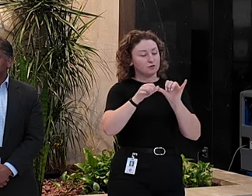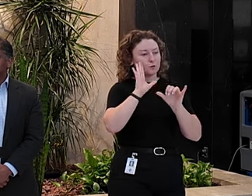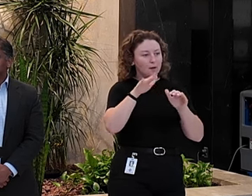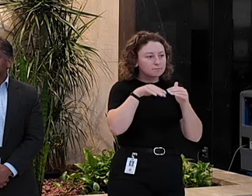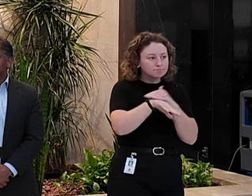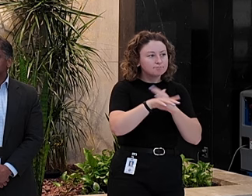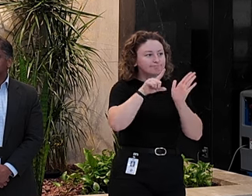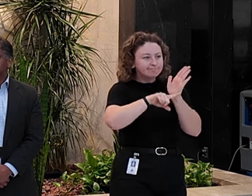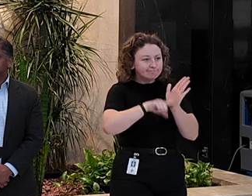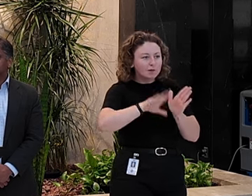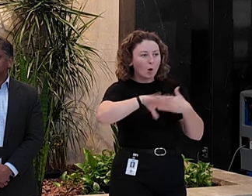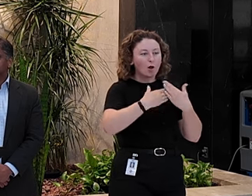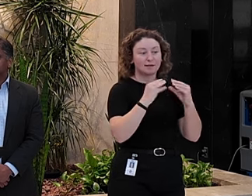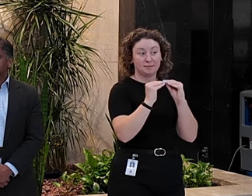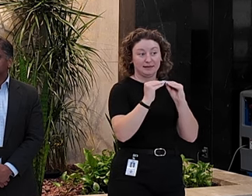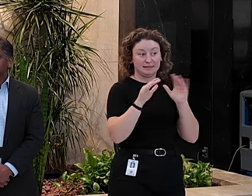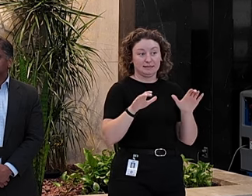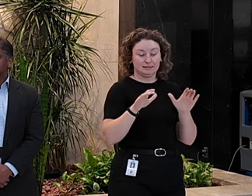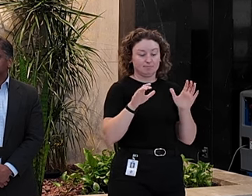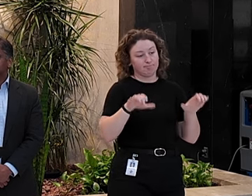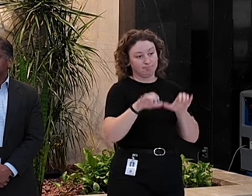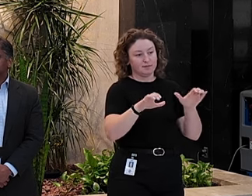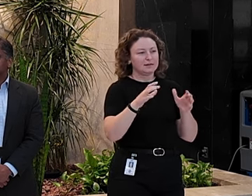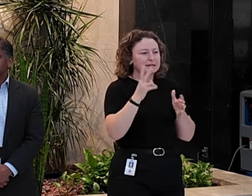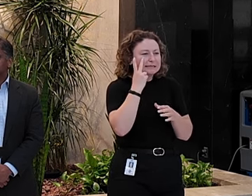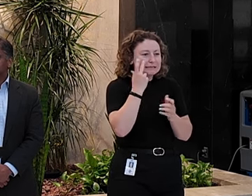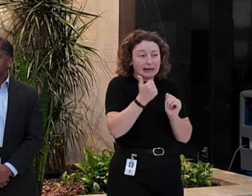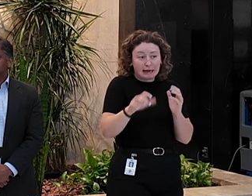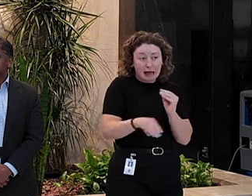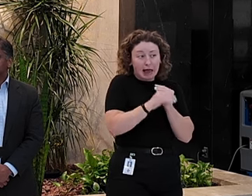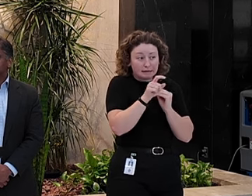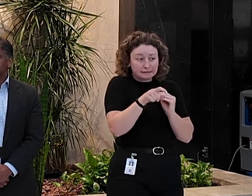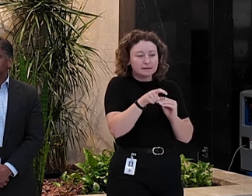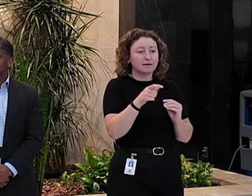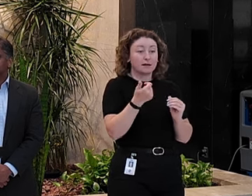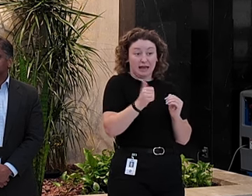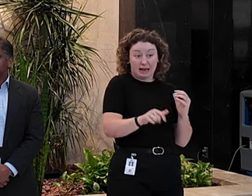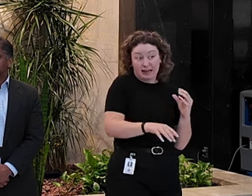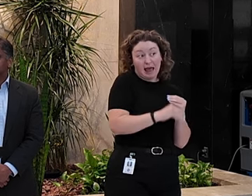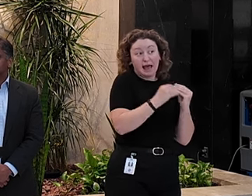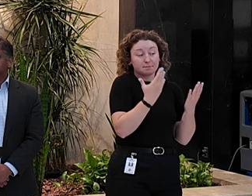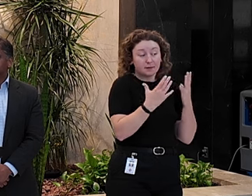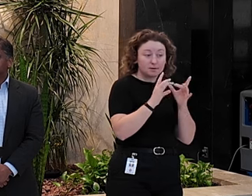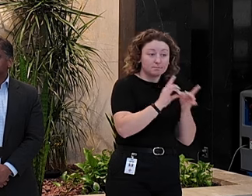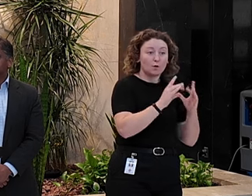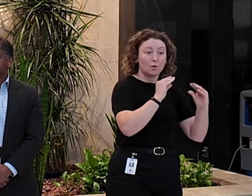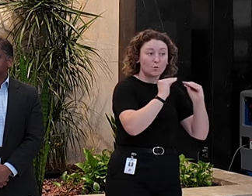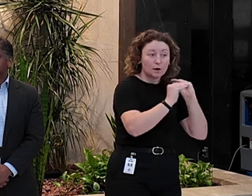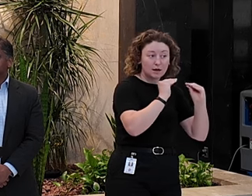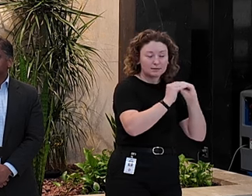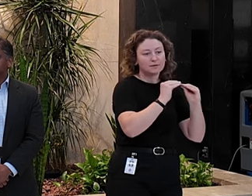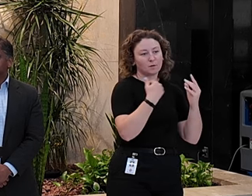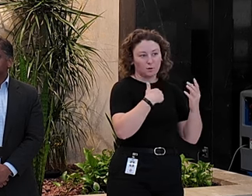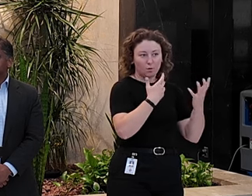at all the maintenance activities we have and see if there's any additional ones we need to add, any additional ones that are corrective in nature that we want to consider